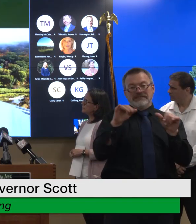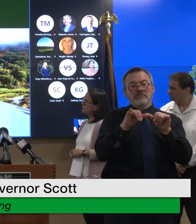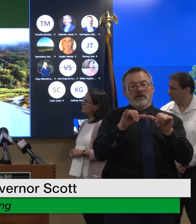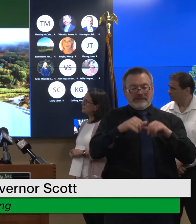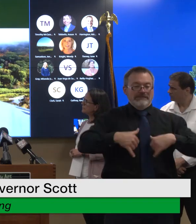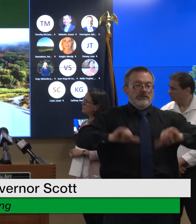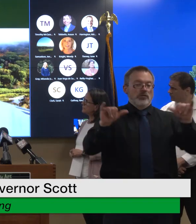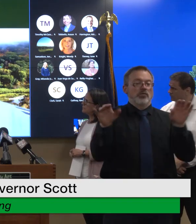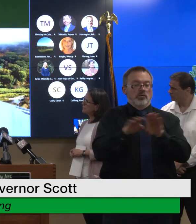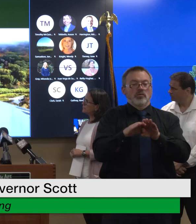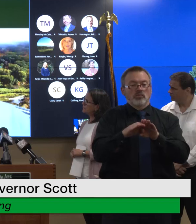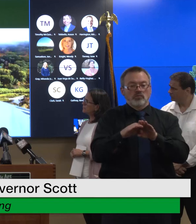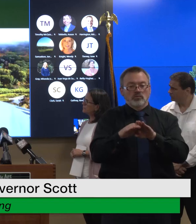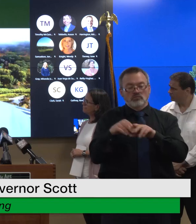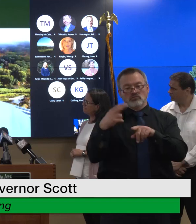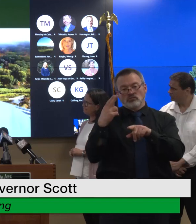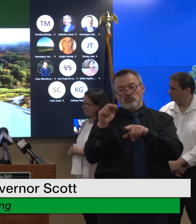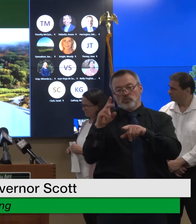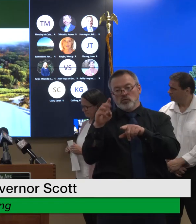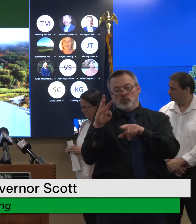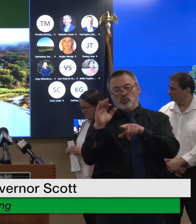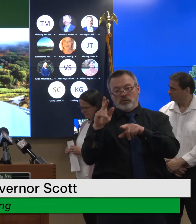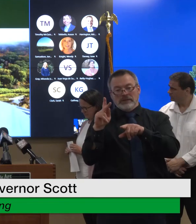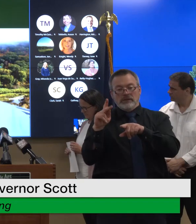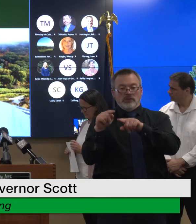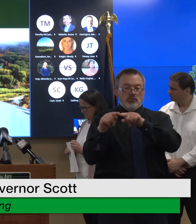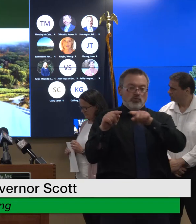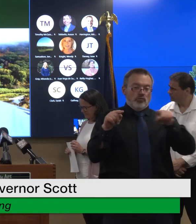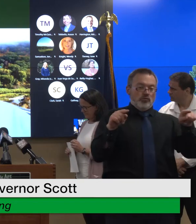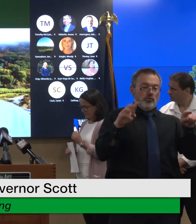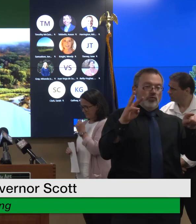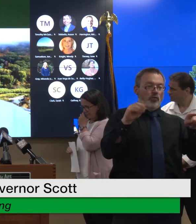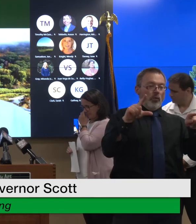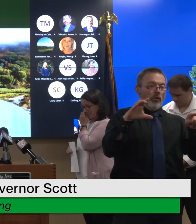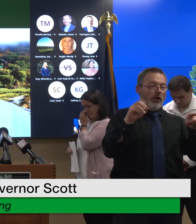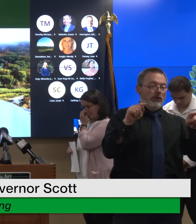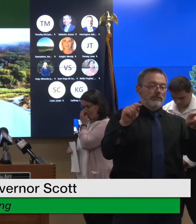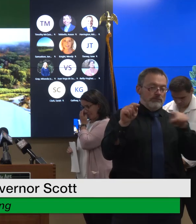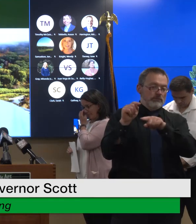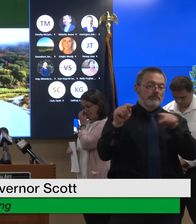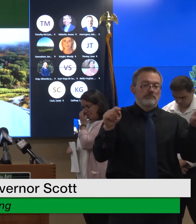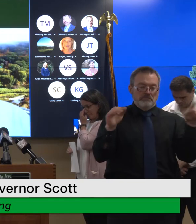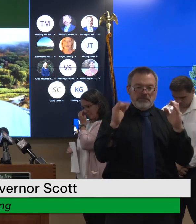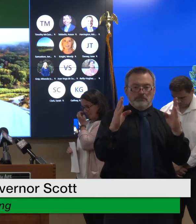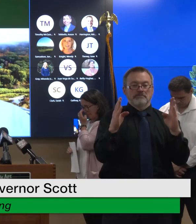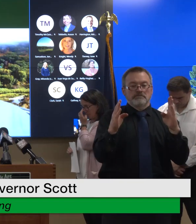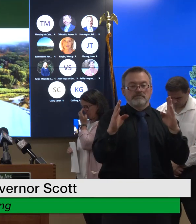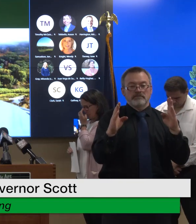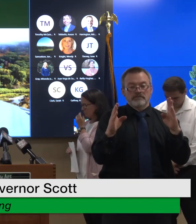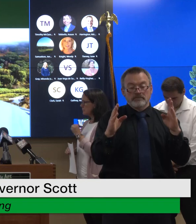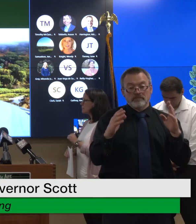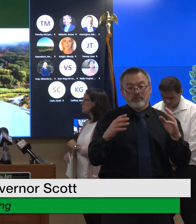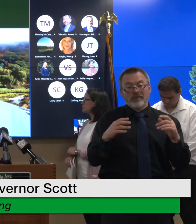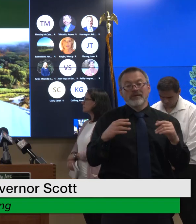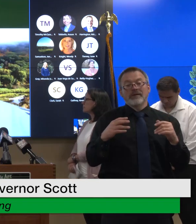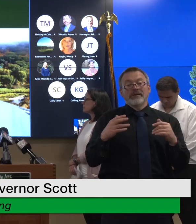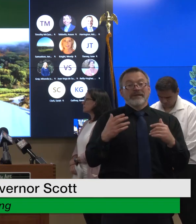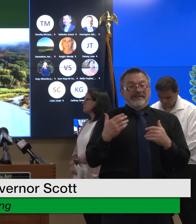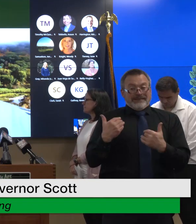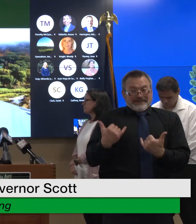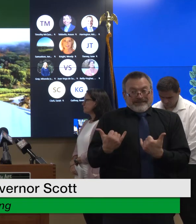from the Hardwick Trailhead to the Woolpit Trailhead. From the event of this